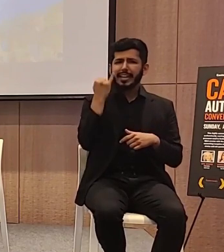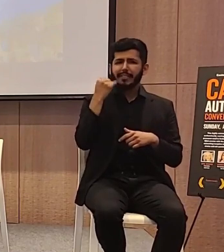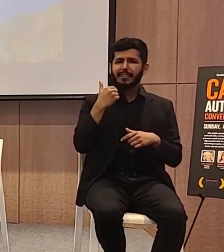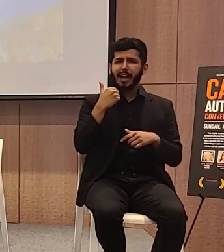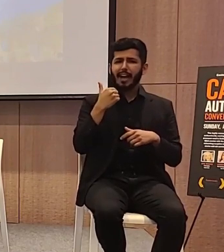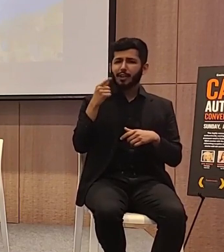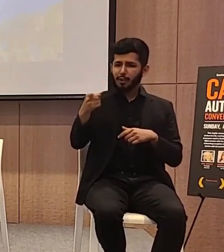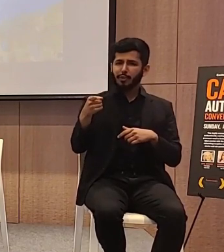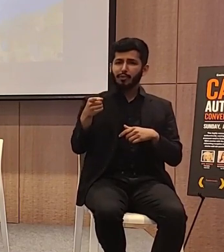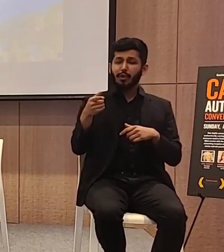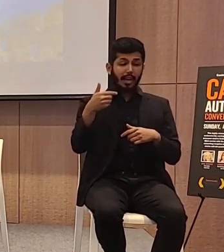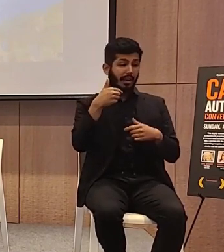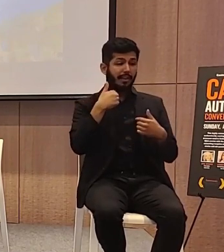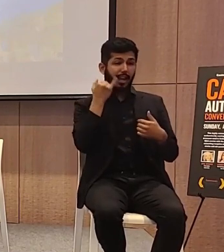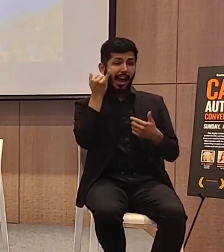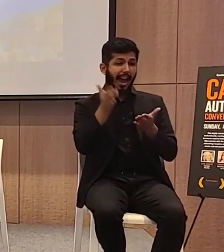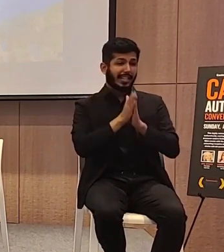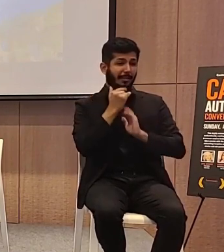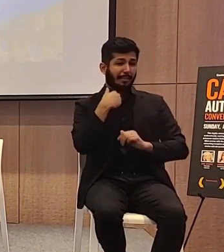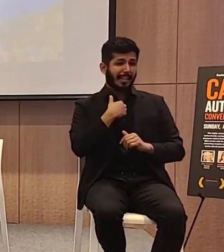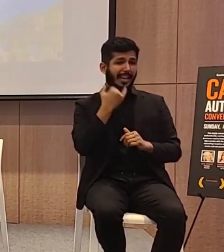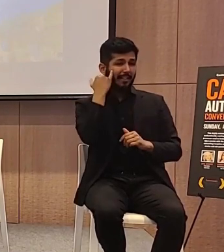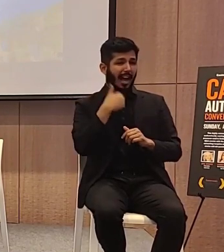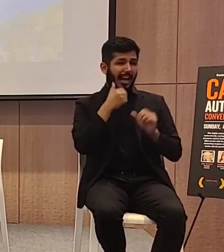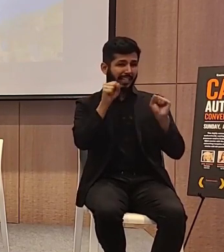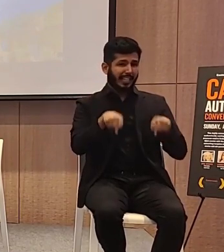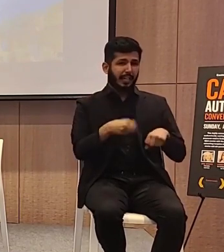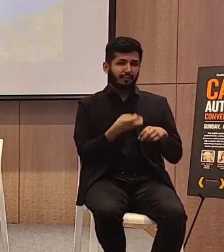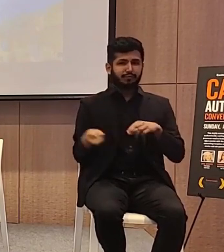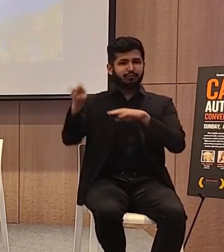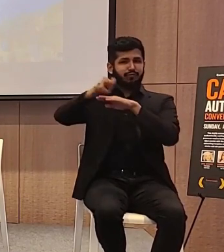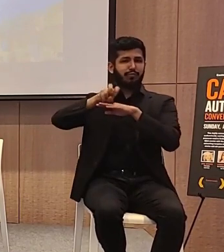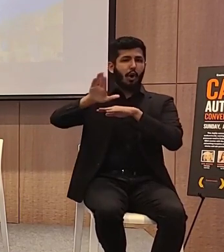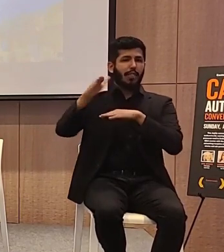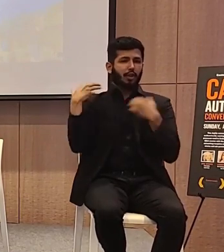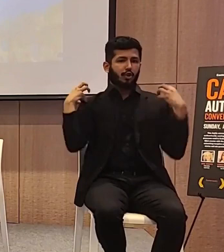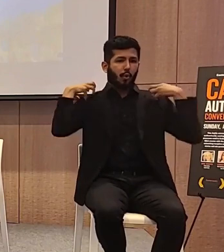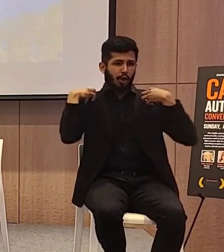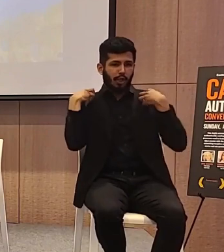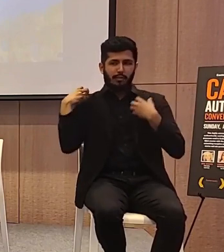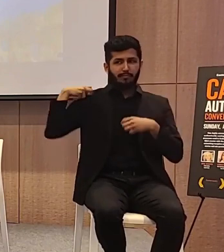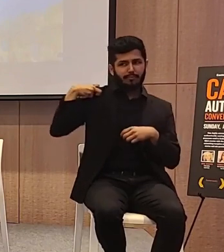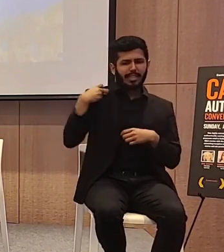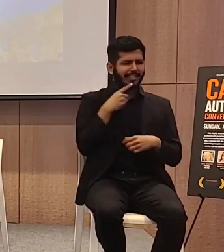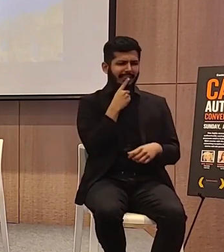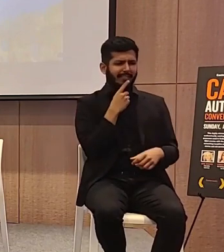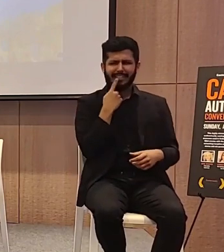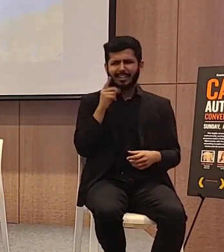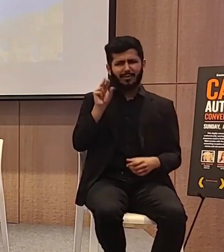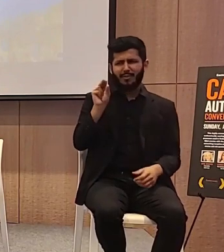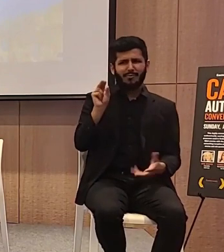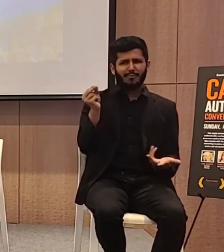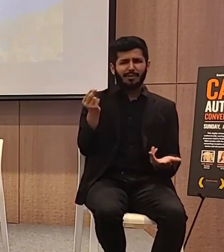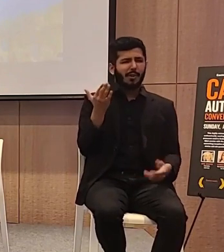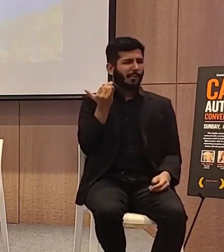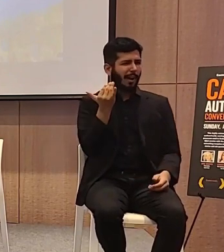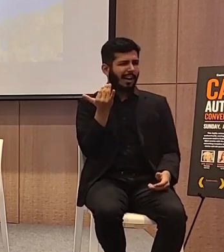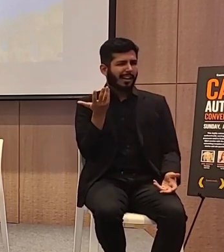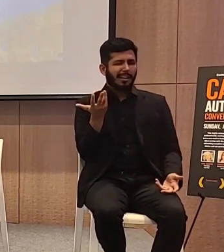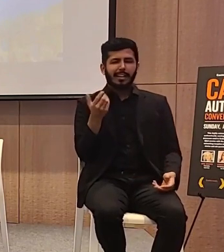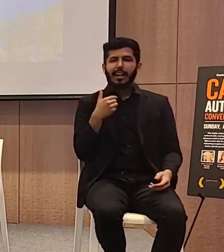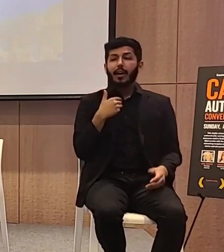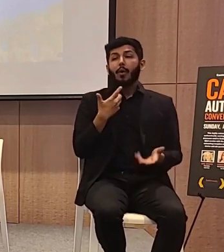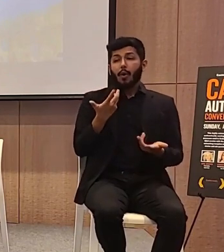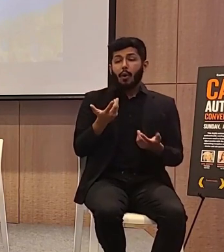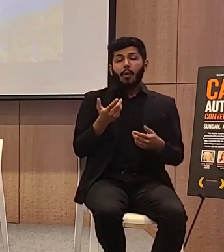you're on my shoulders? I was like, no. He's like, why? I was like, well, a couple things. First of all,